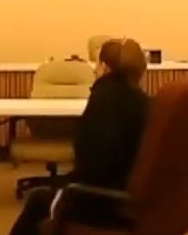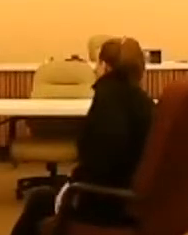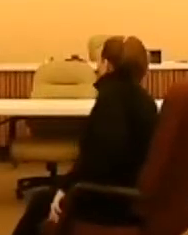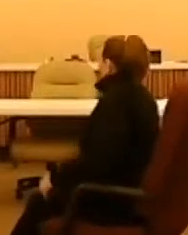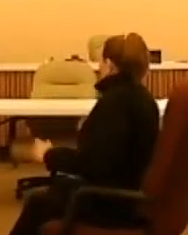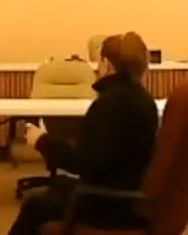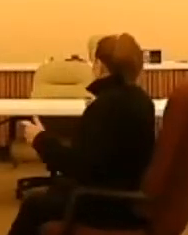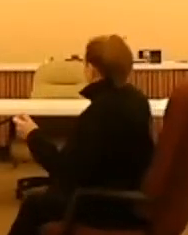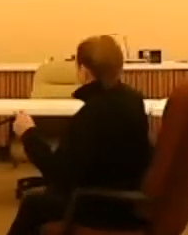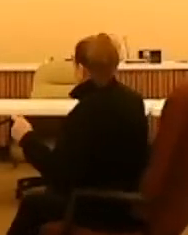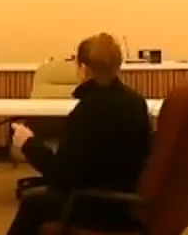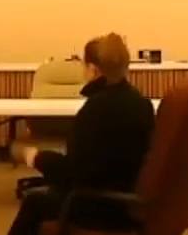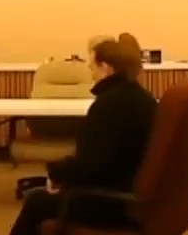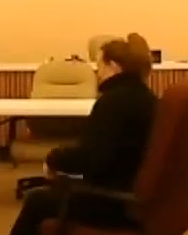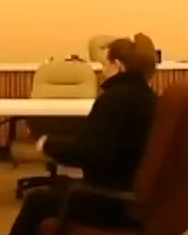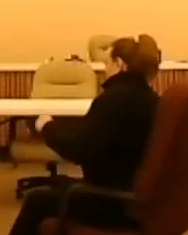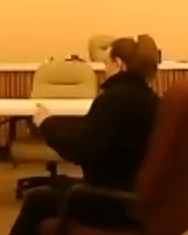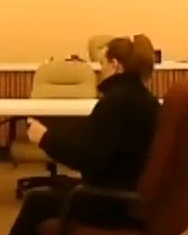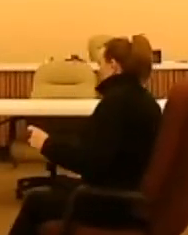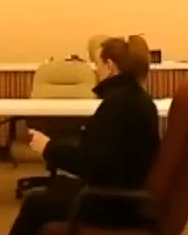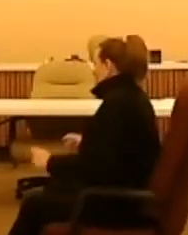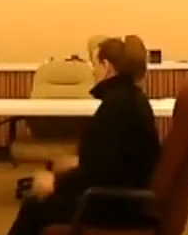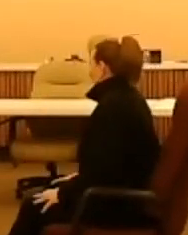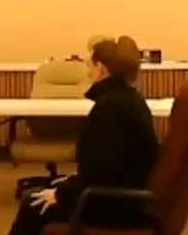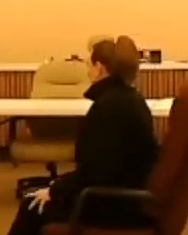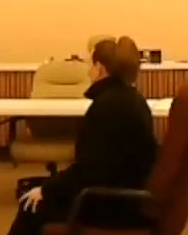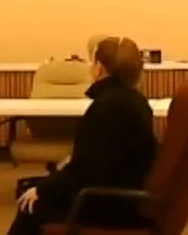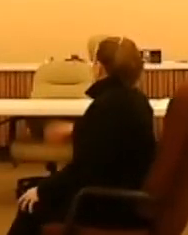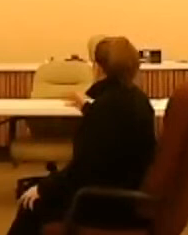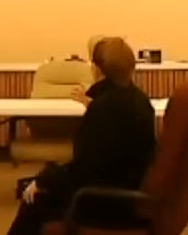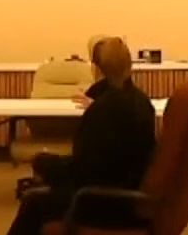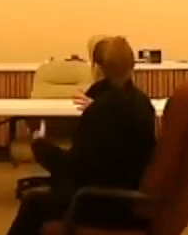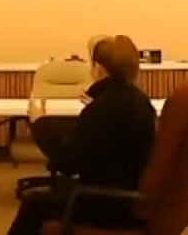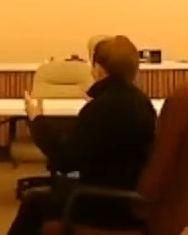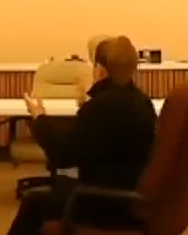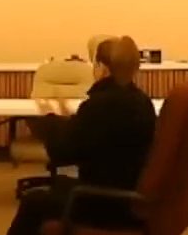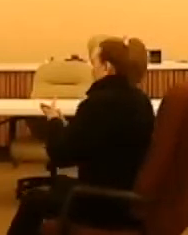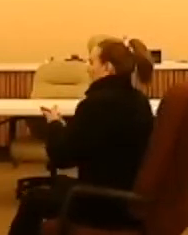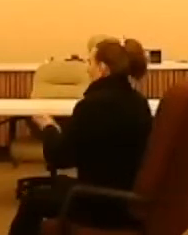Yes. Mm-hmm. Thanks, Richard.